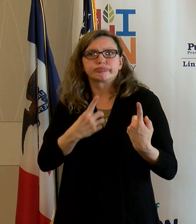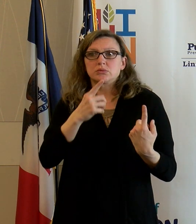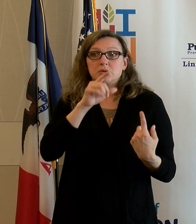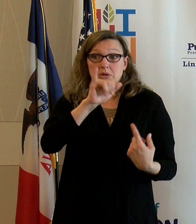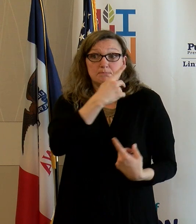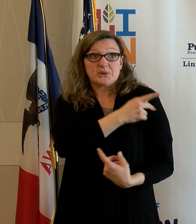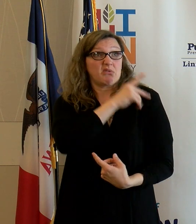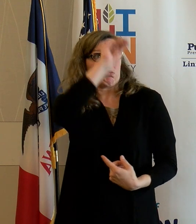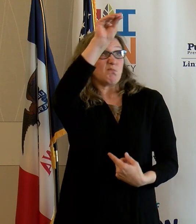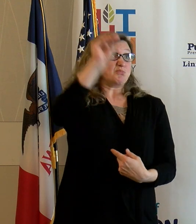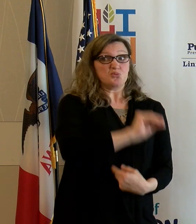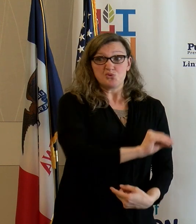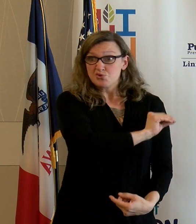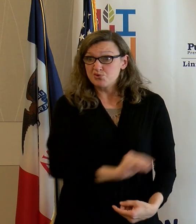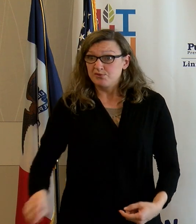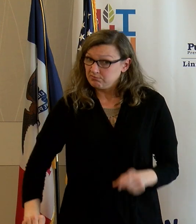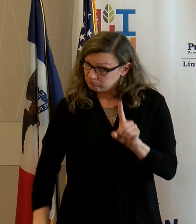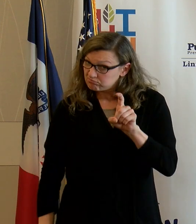lines would be? Yeah,